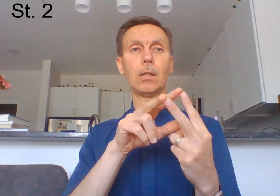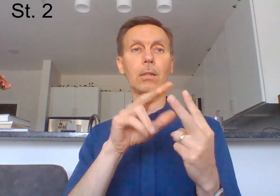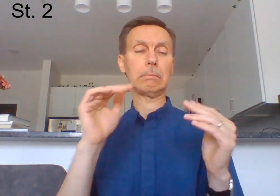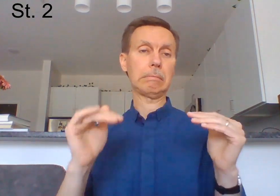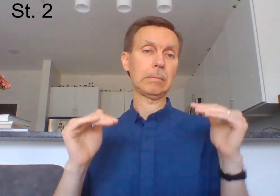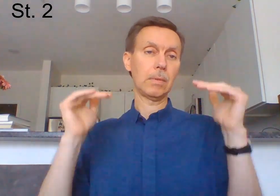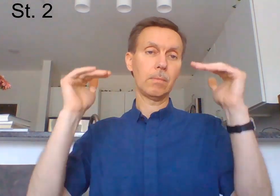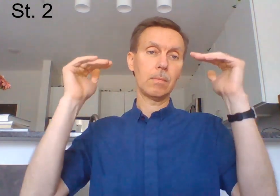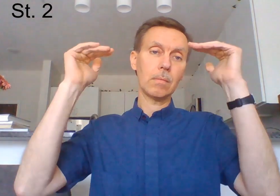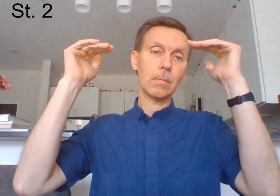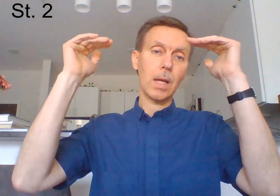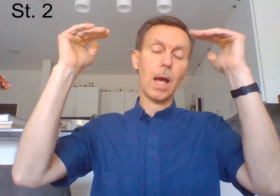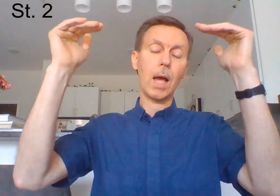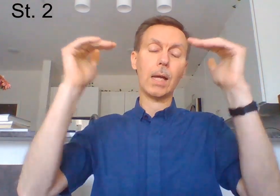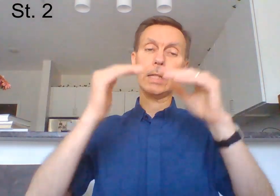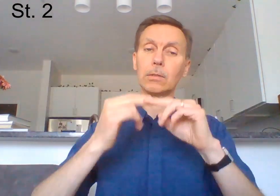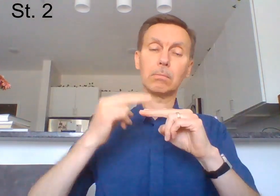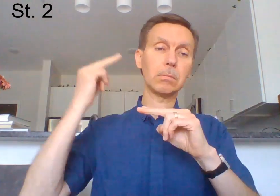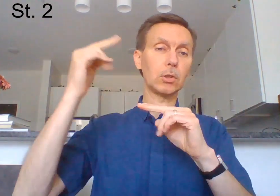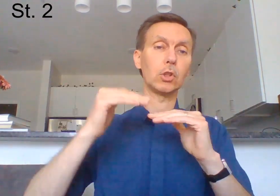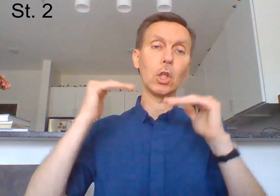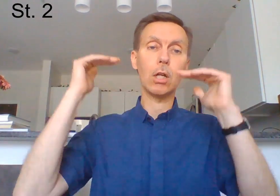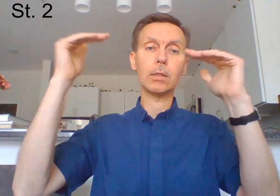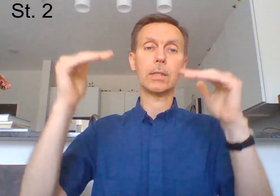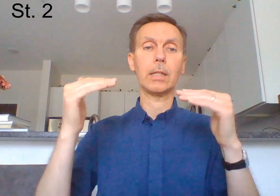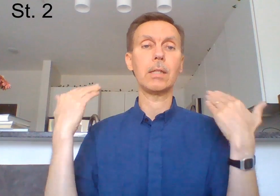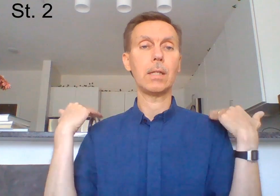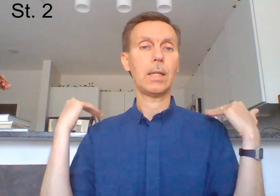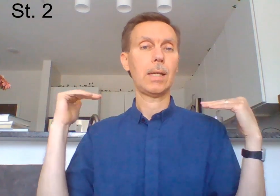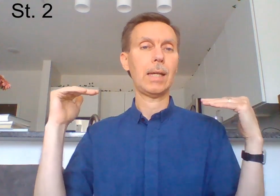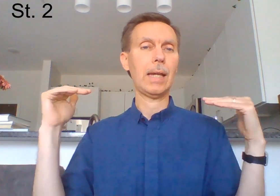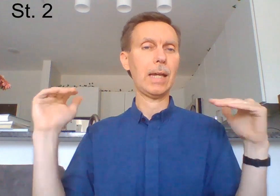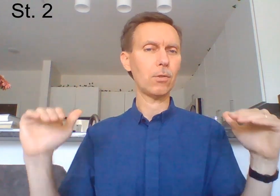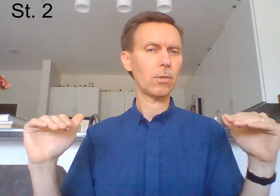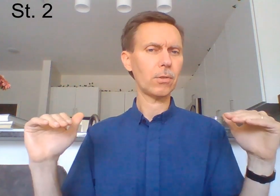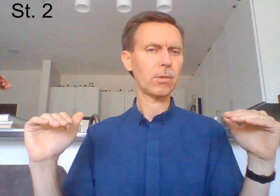are high, exalted angels.